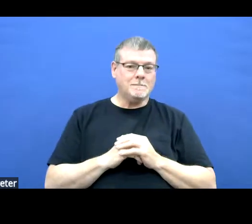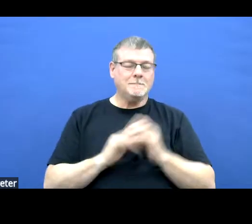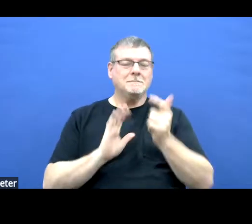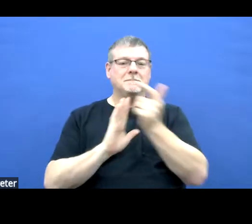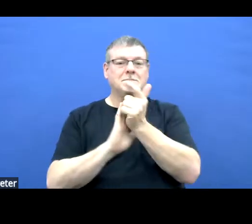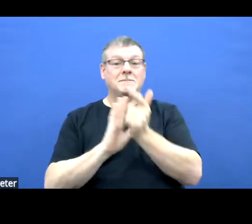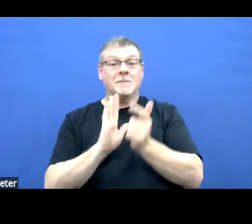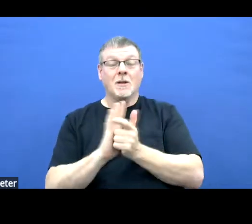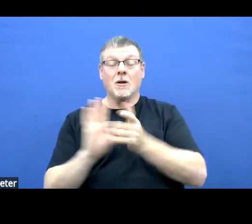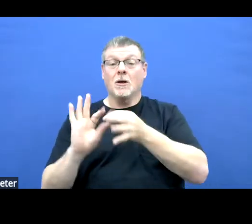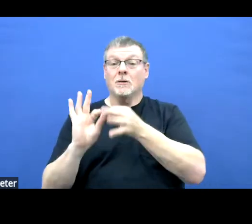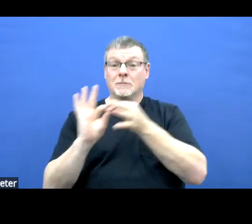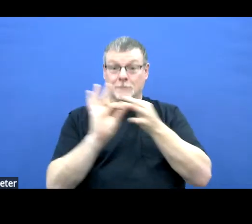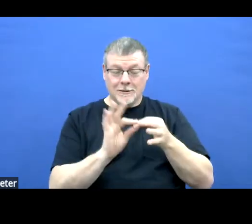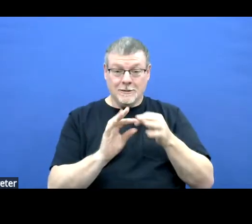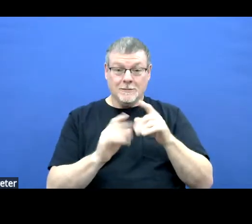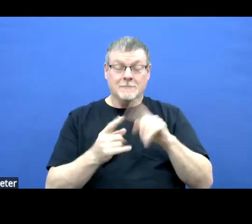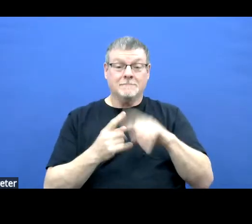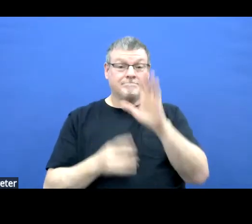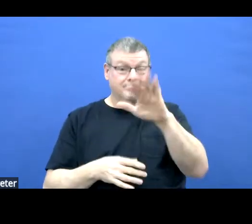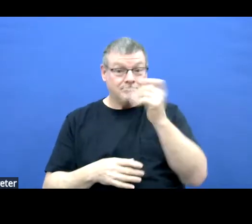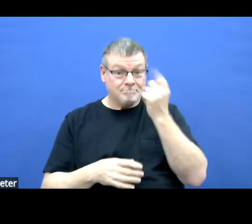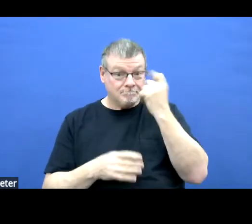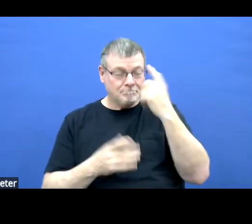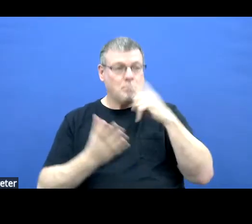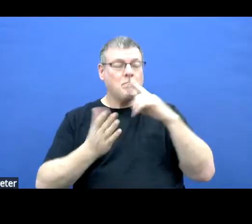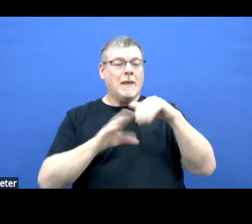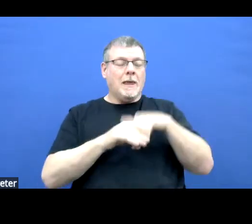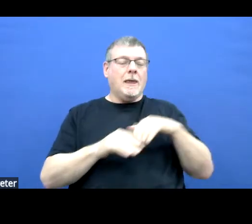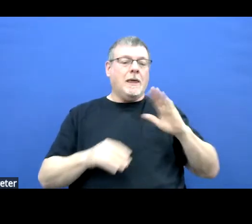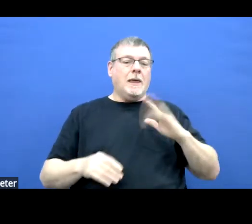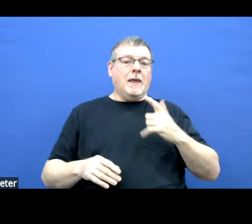laws with regards. So in our mix, we